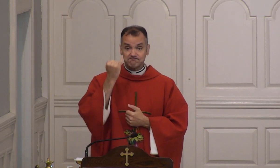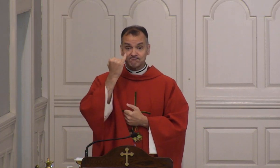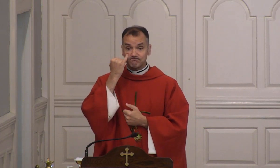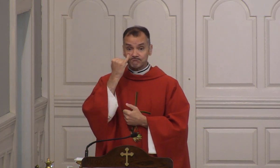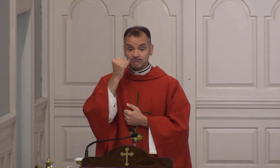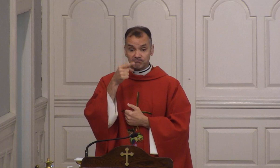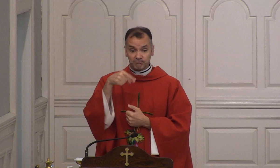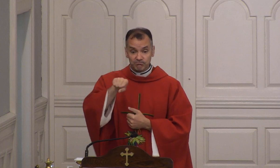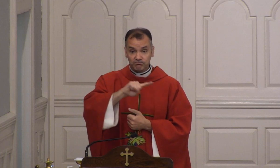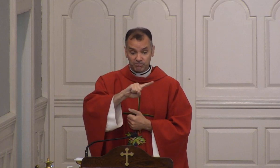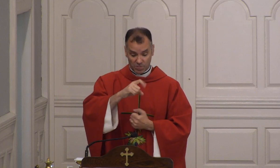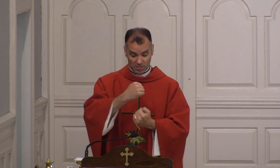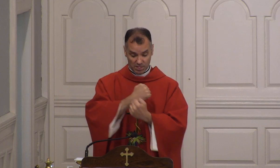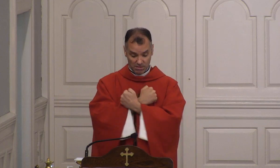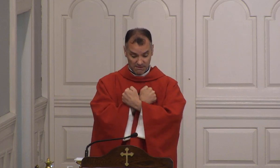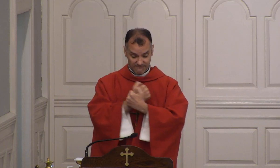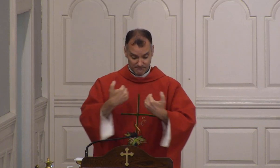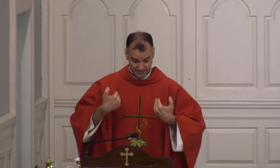"If you love me,